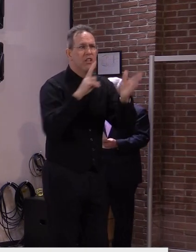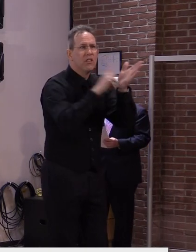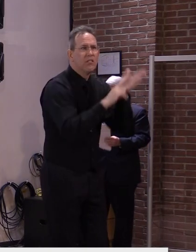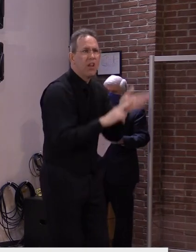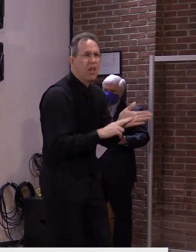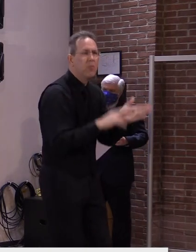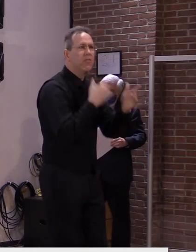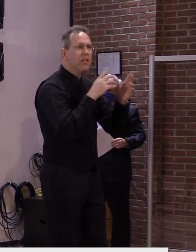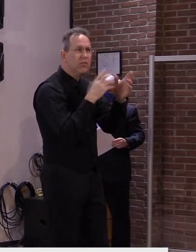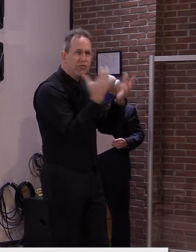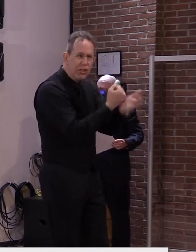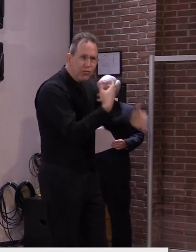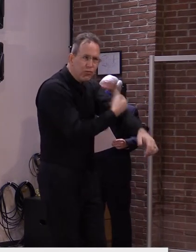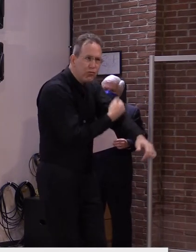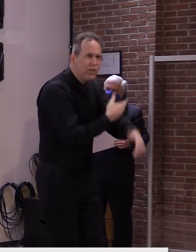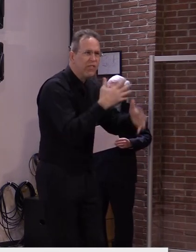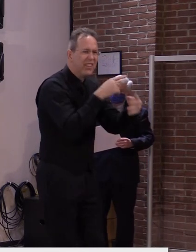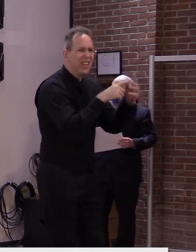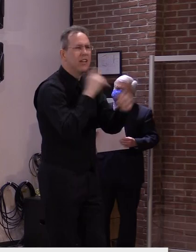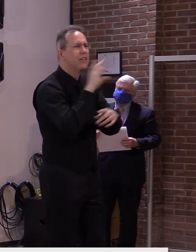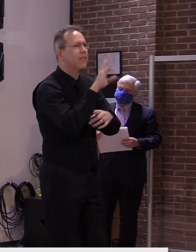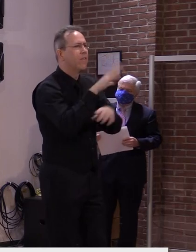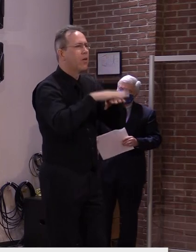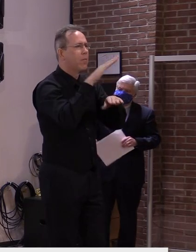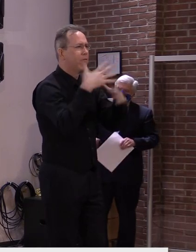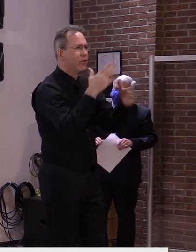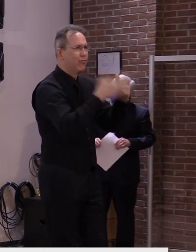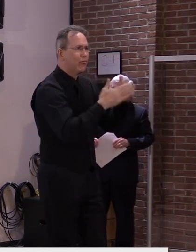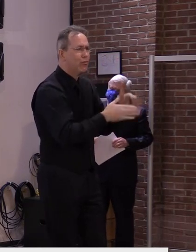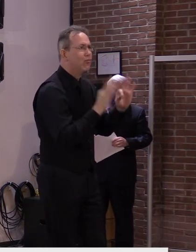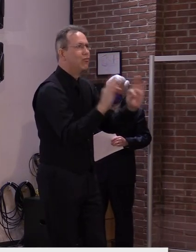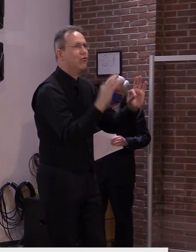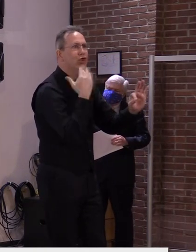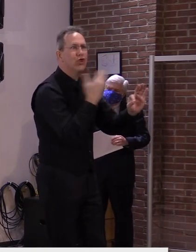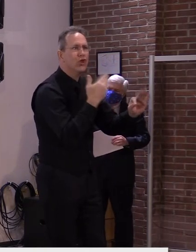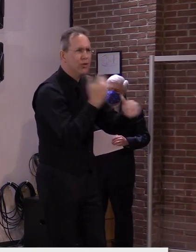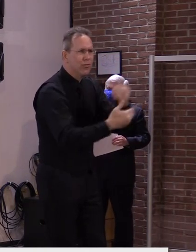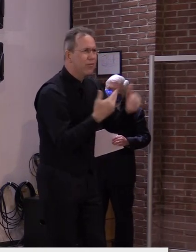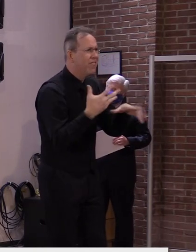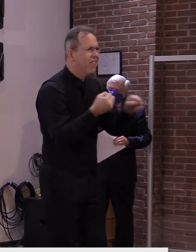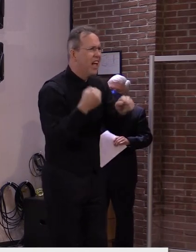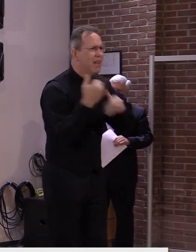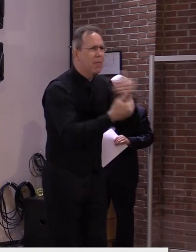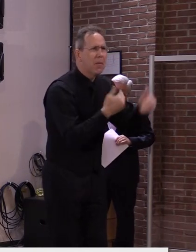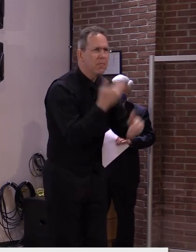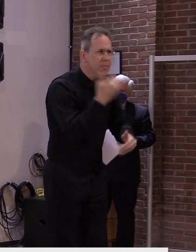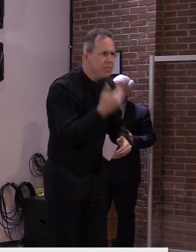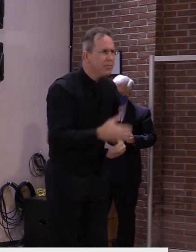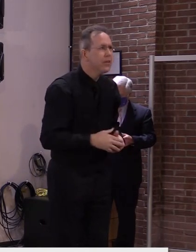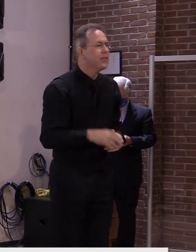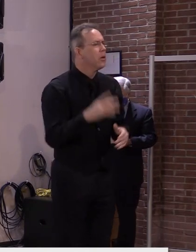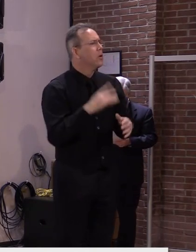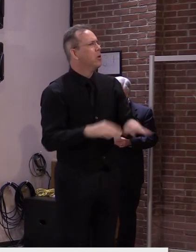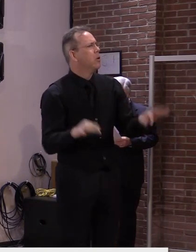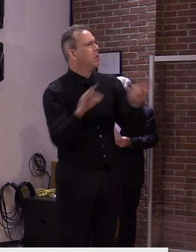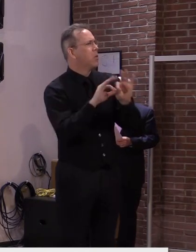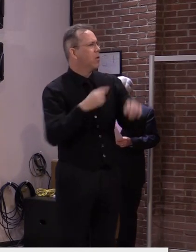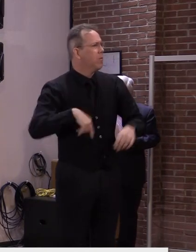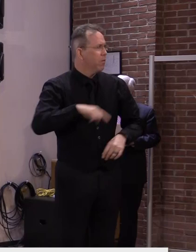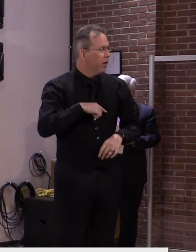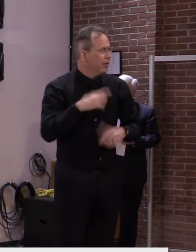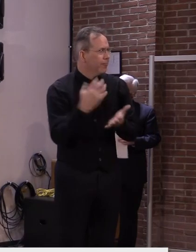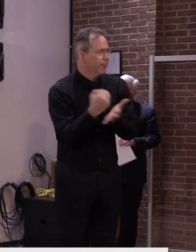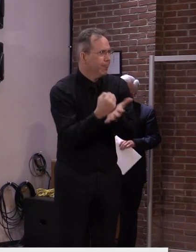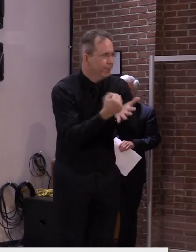other states. Opening to the next age band is an important step, especially with hope on the horizon for